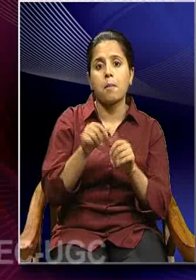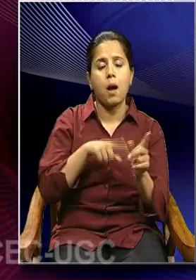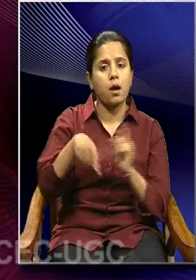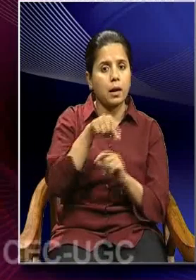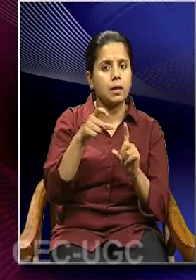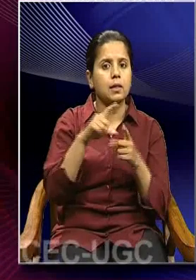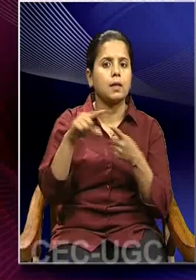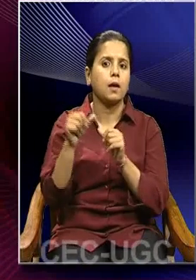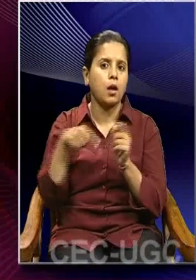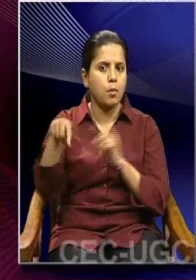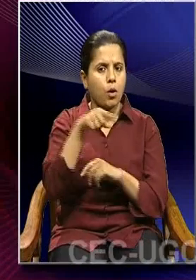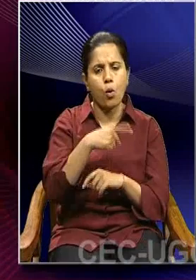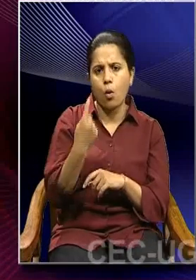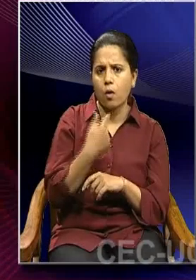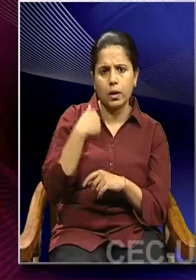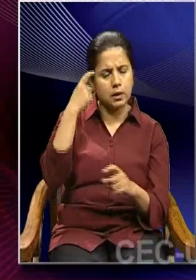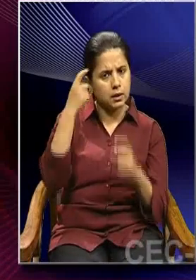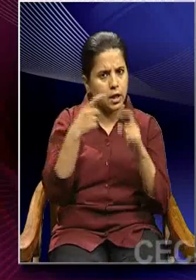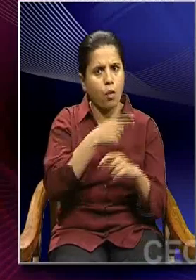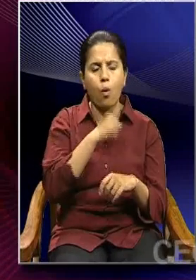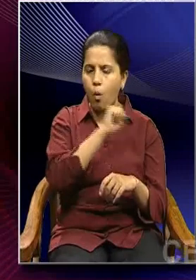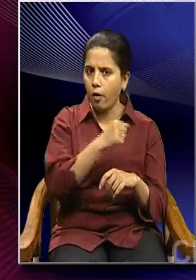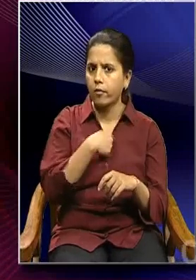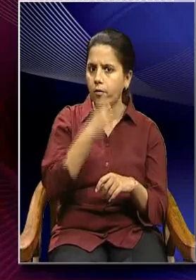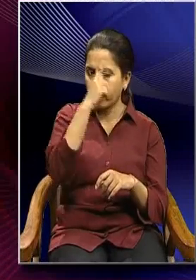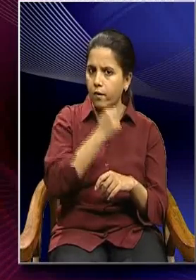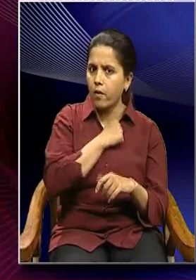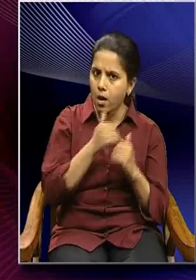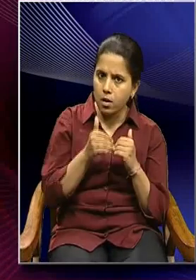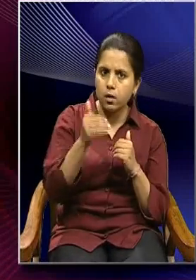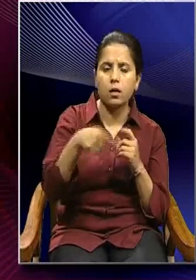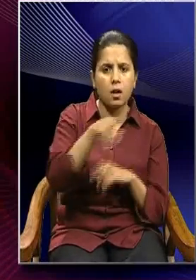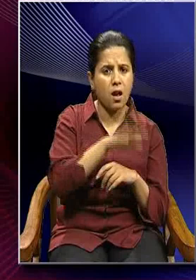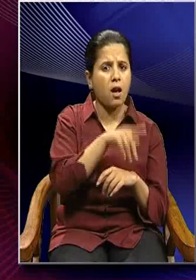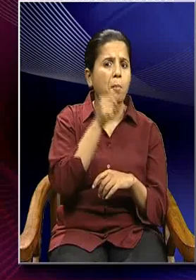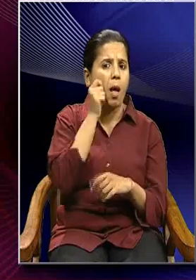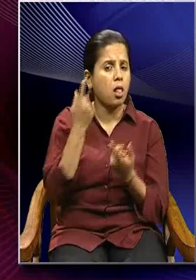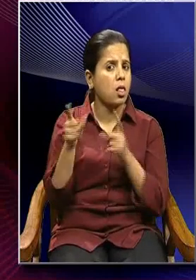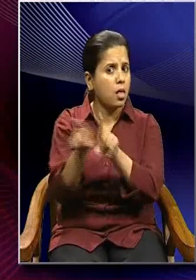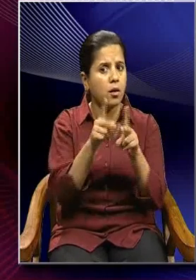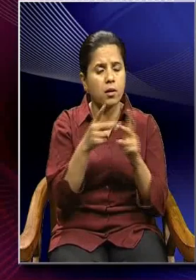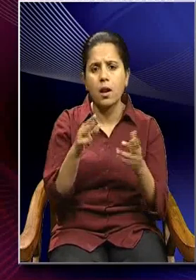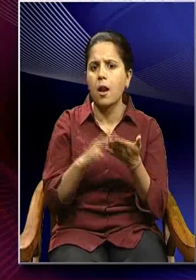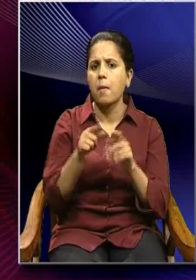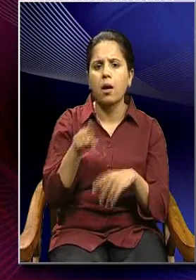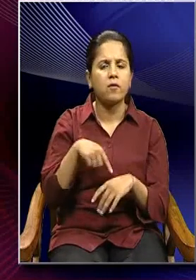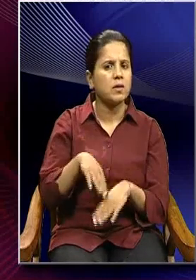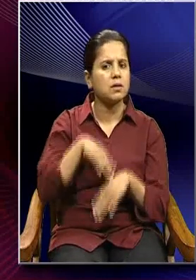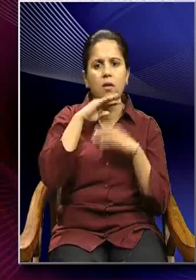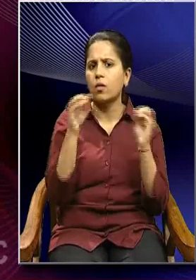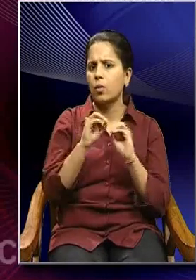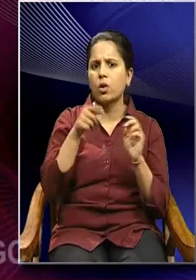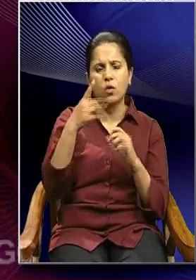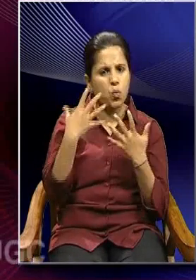Deepa Sahi, is alone to ponder her own fate, and she has affairs with men, and Maya is not satisfied as she longs for